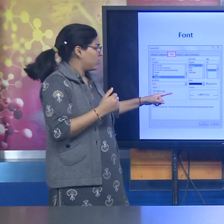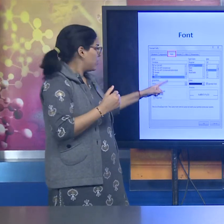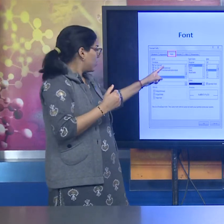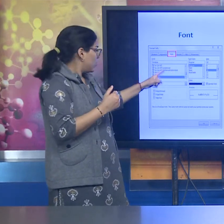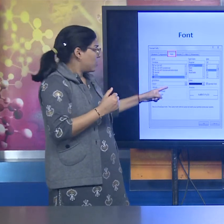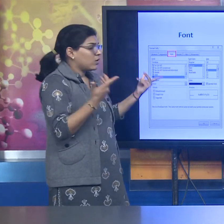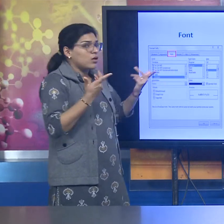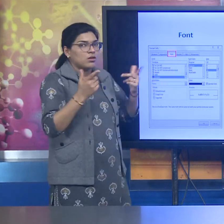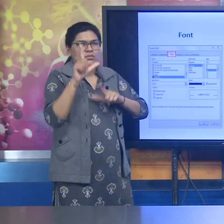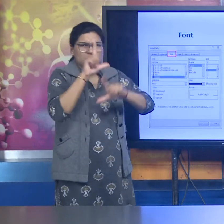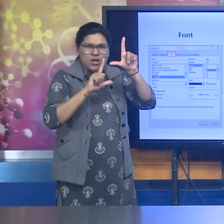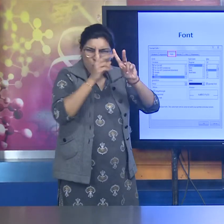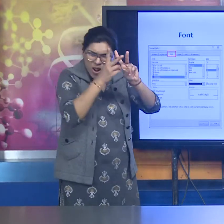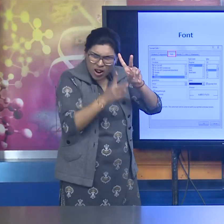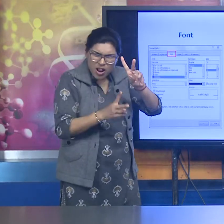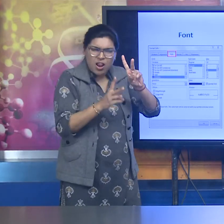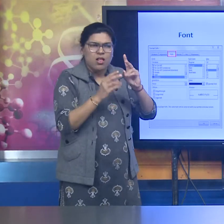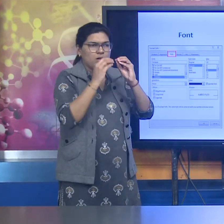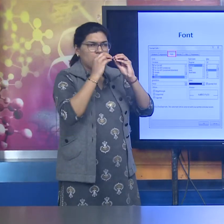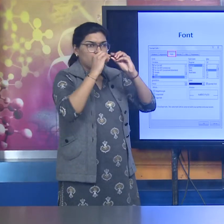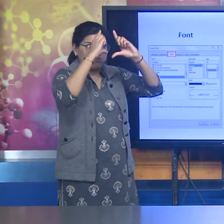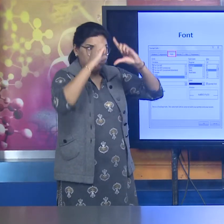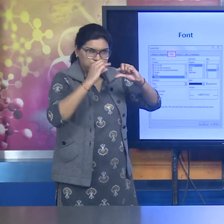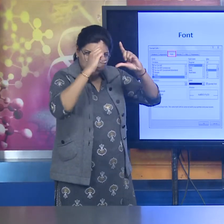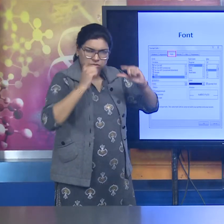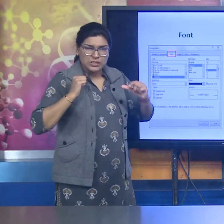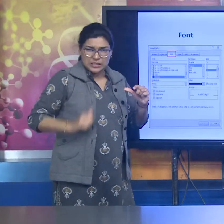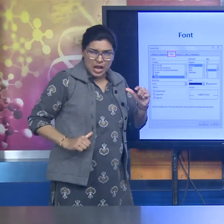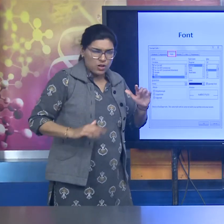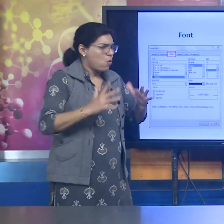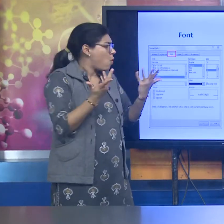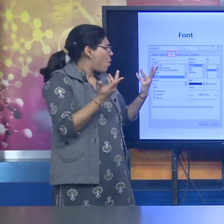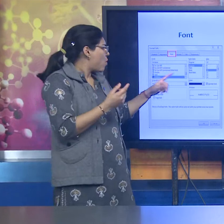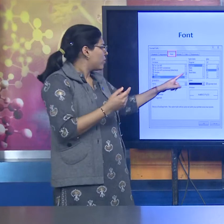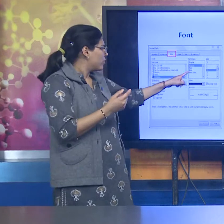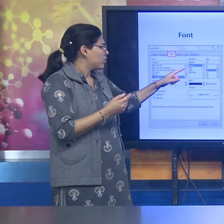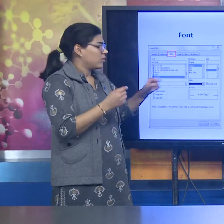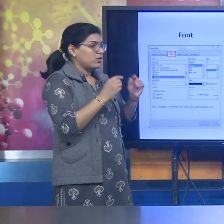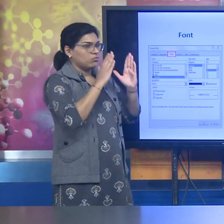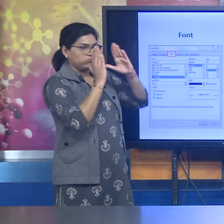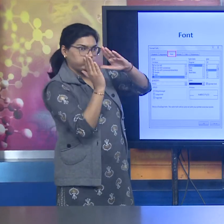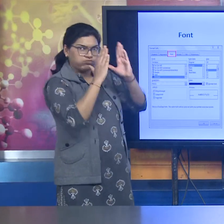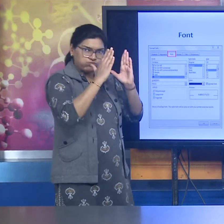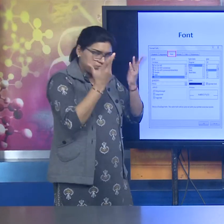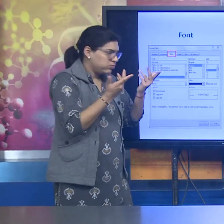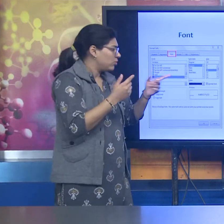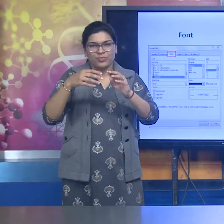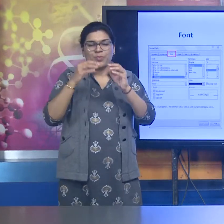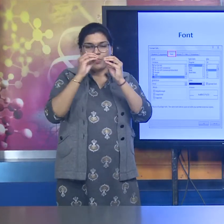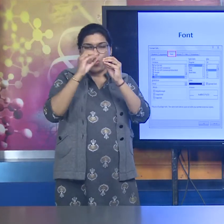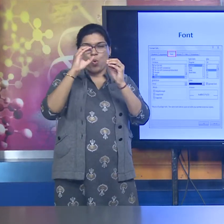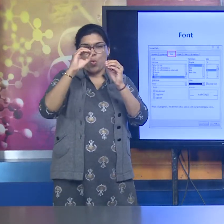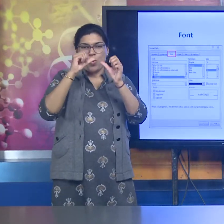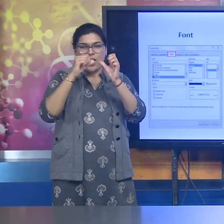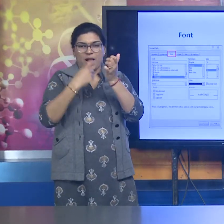There are so many styles available in font. Some of them are bold, some of them.